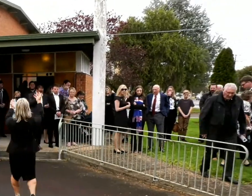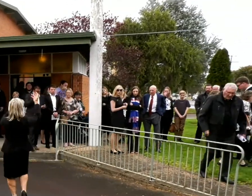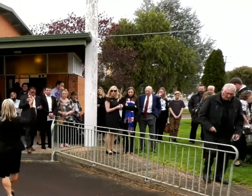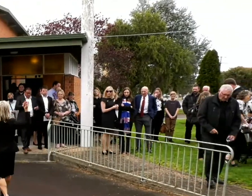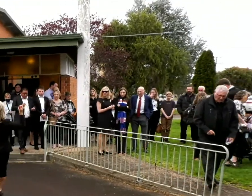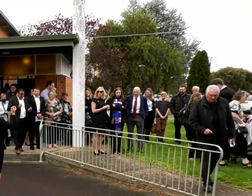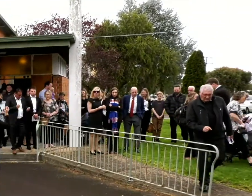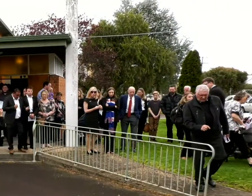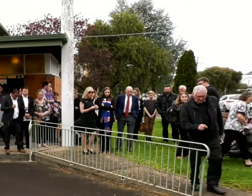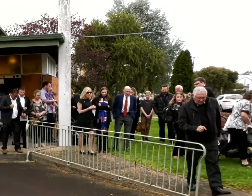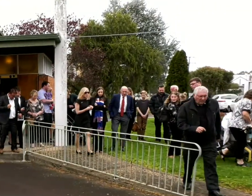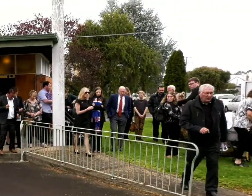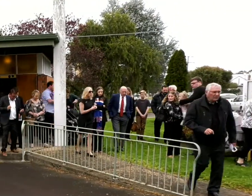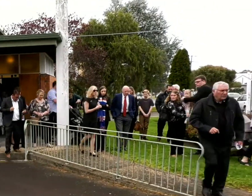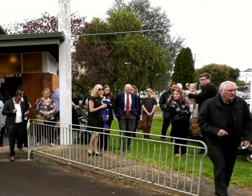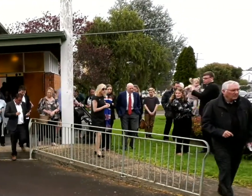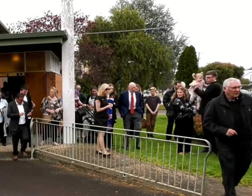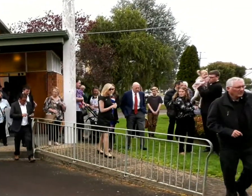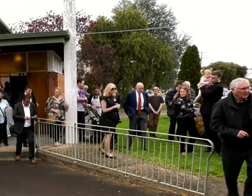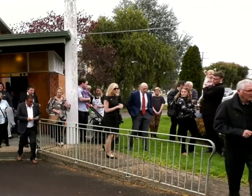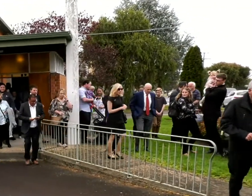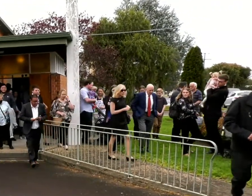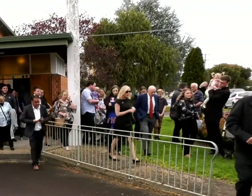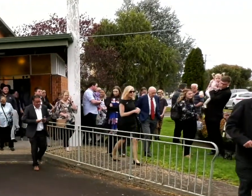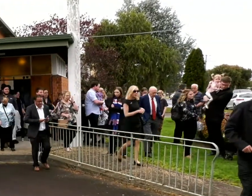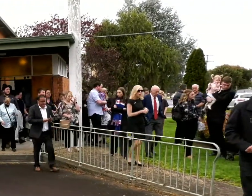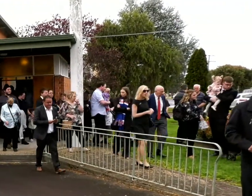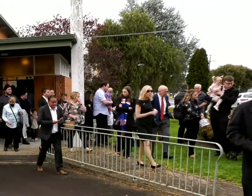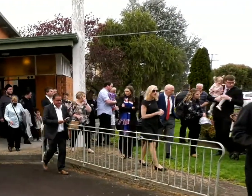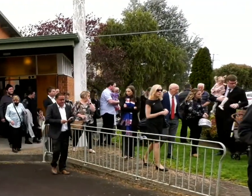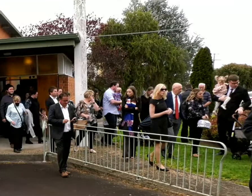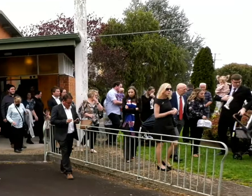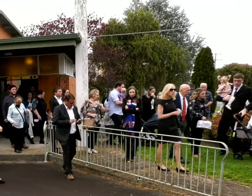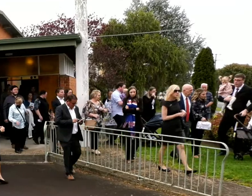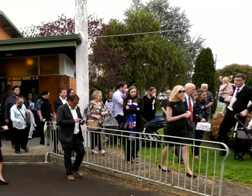Ladies and gentlemen, can I ask you to come out? Just allow people to